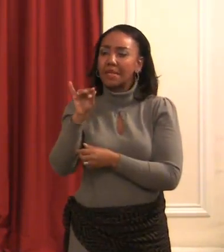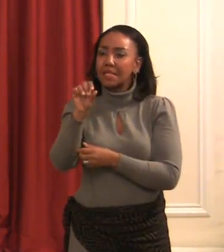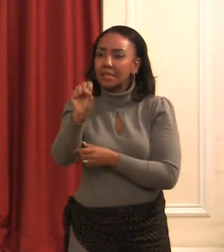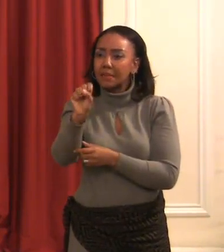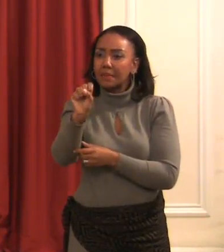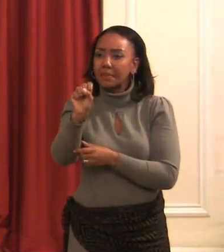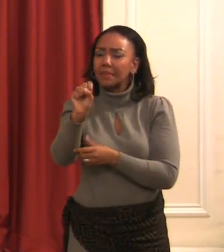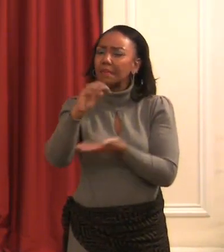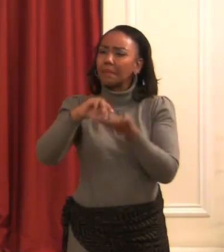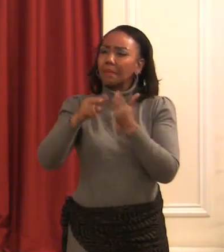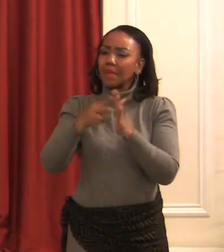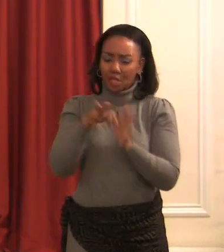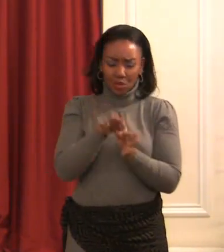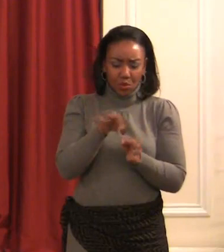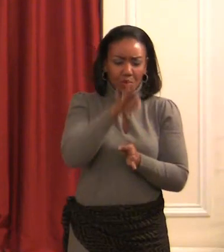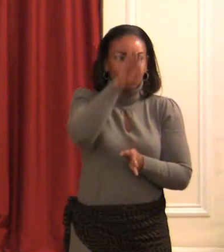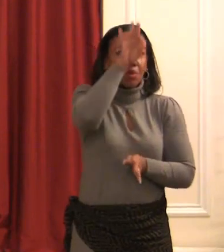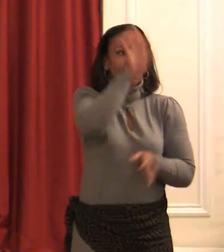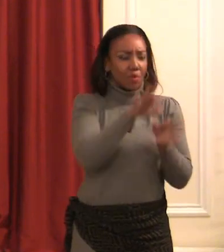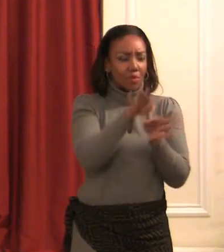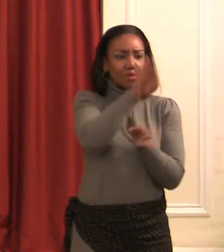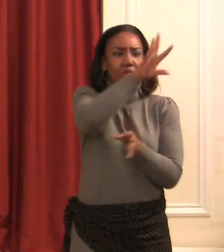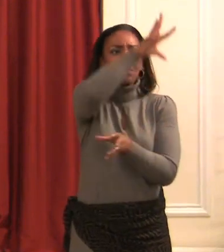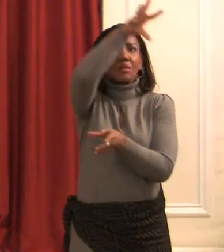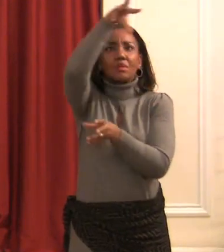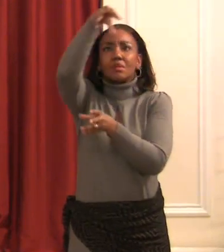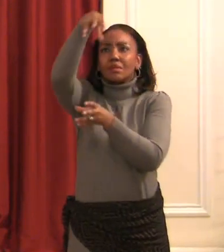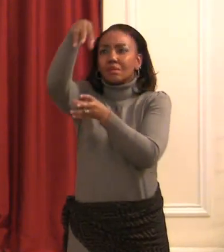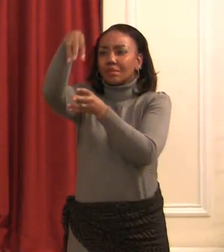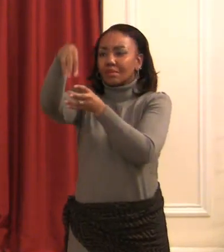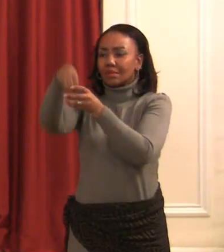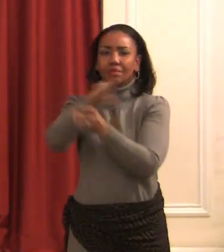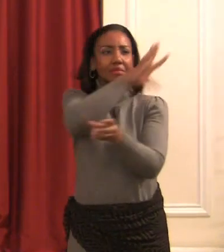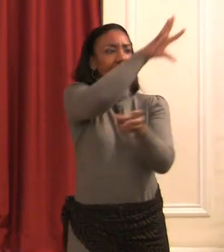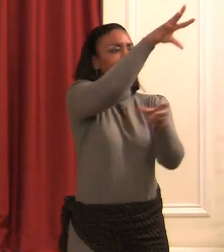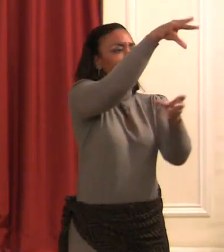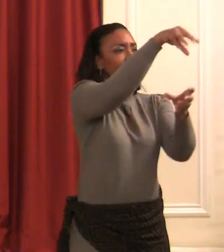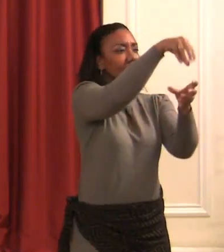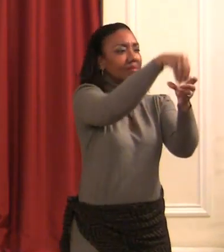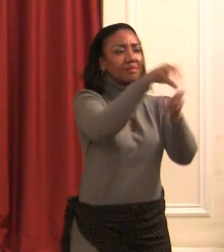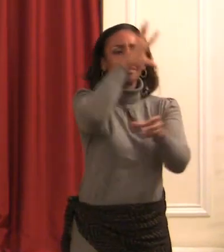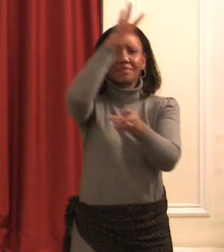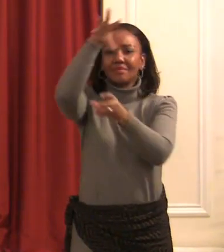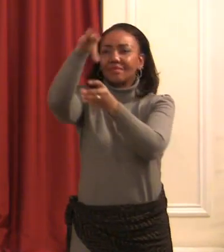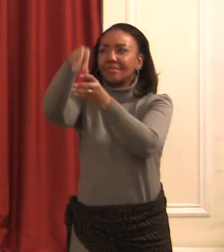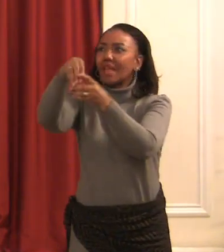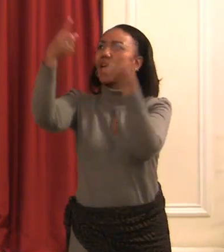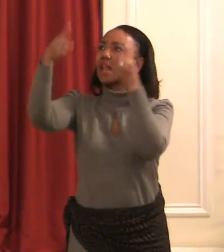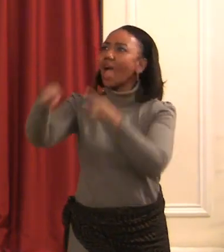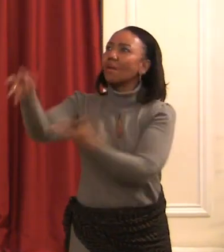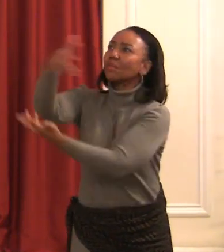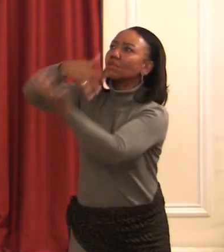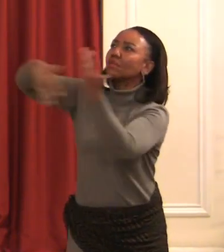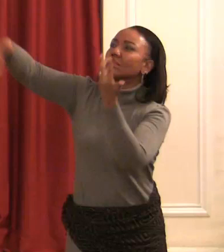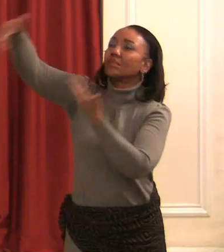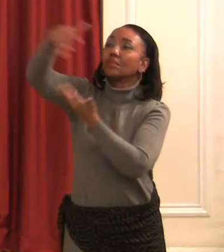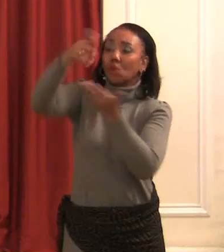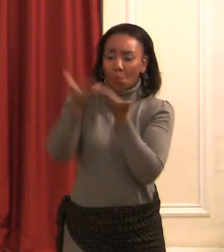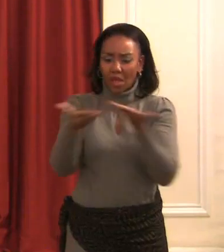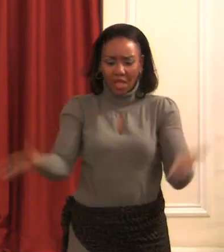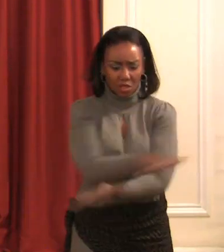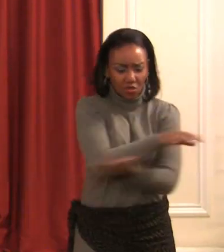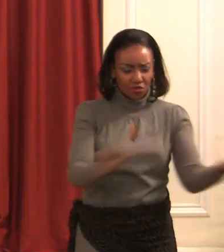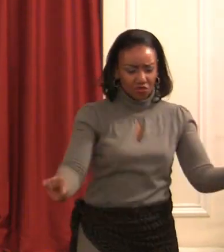is the idea that souls inhabit all objects, living things, and even phenomena. When objects